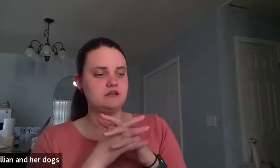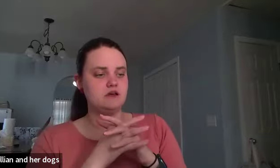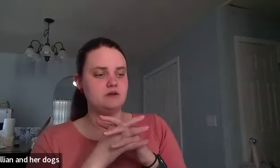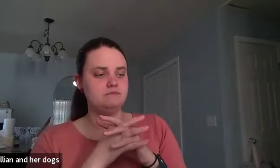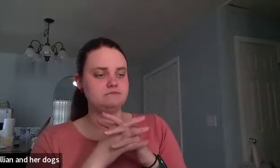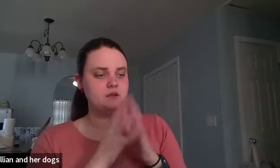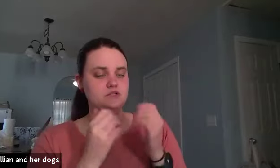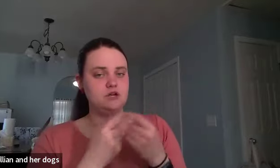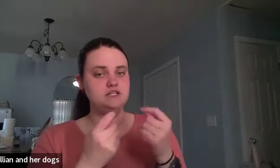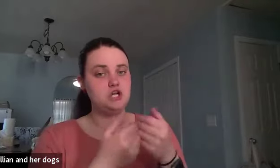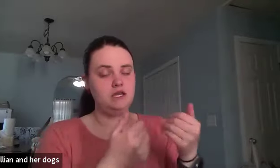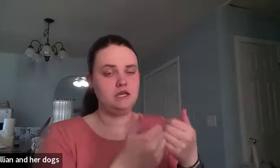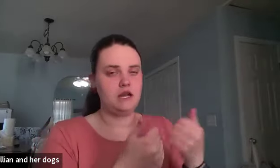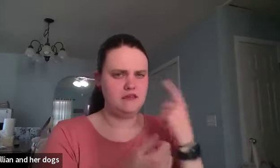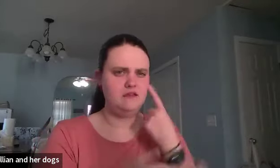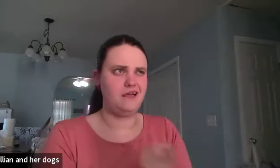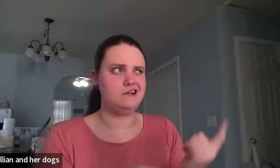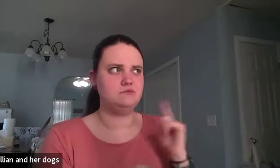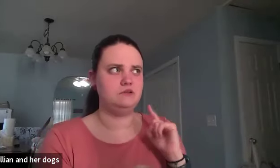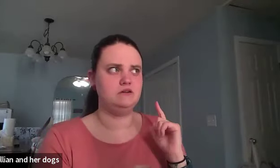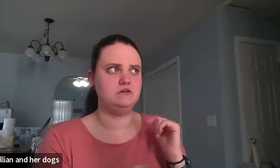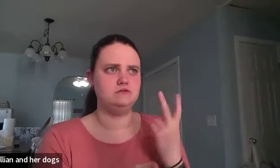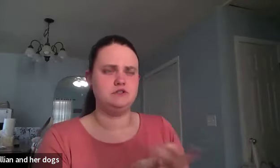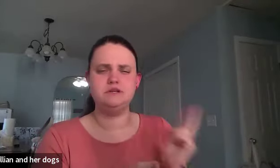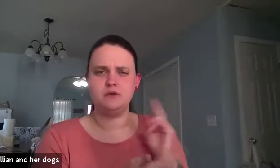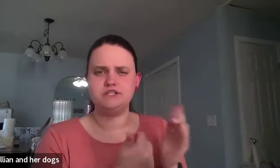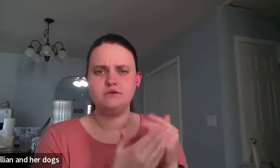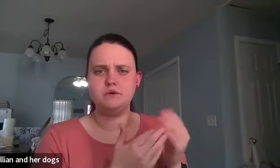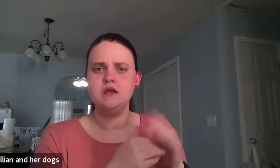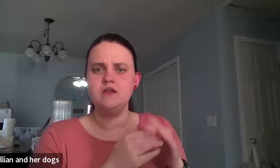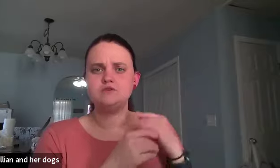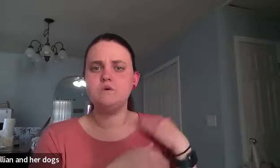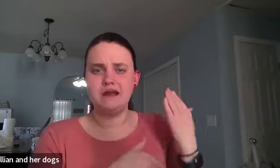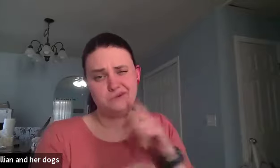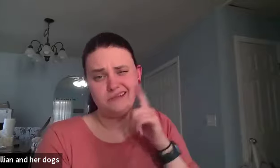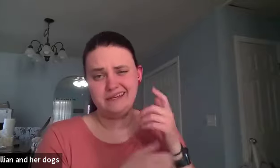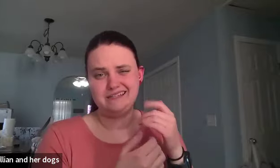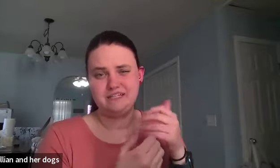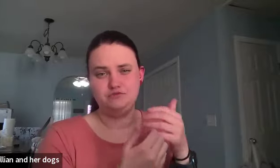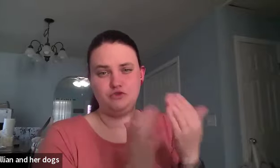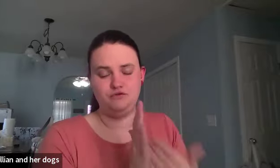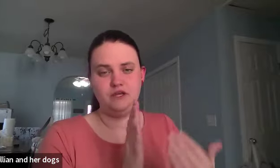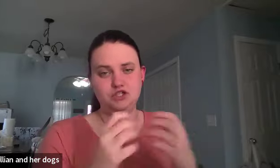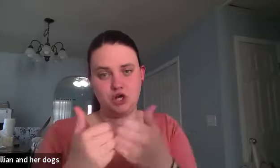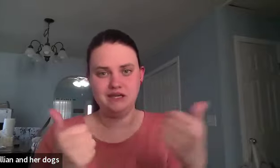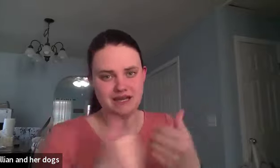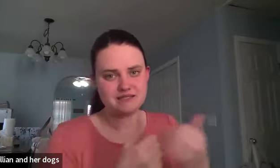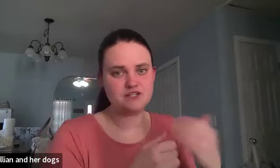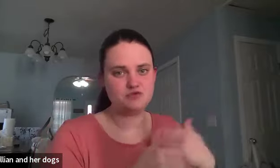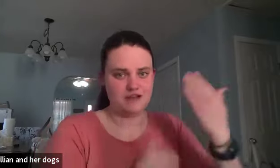is I'm gonna try to chunk it. I think last week or 2 weeks ago, whichever one, there was one where I really didn't get to like chunk it as much. We kind